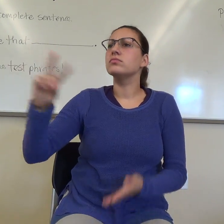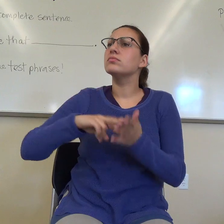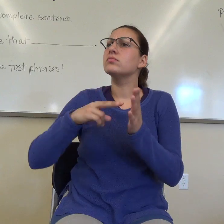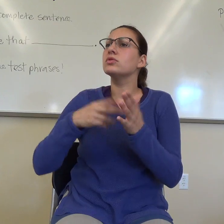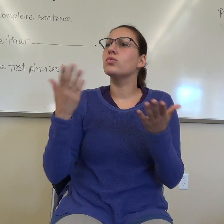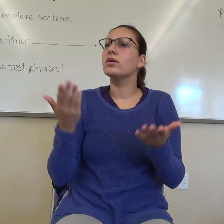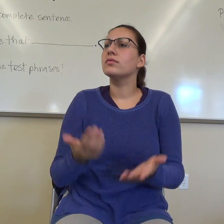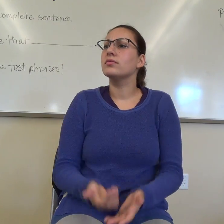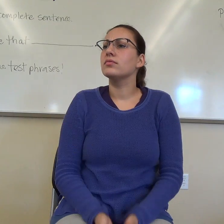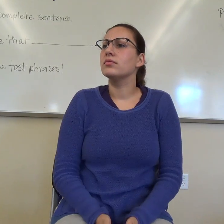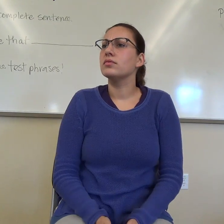Taken away?